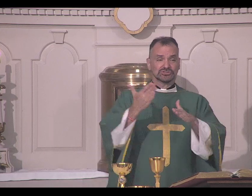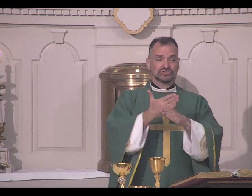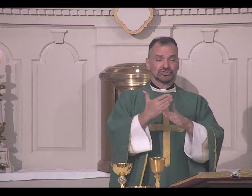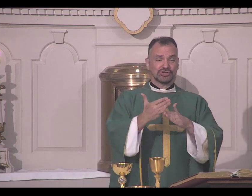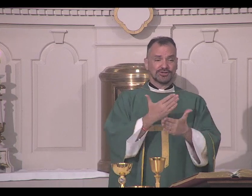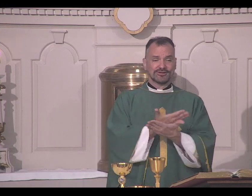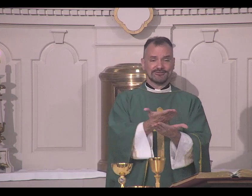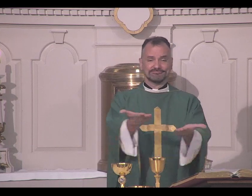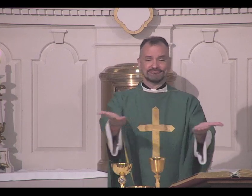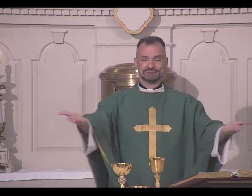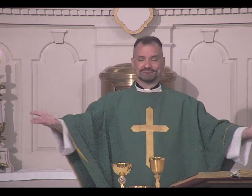of peace.